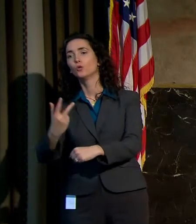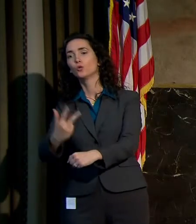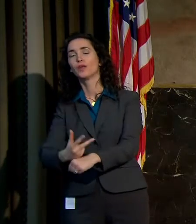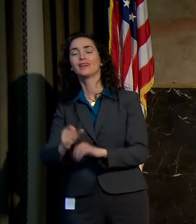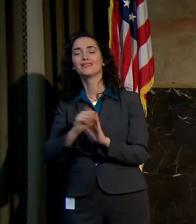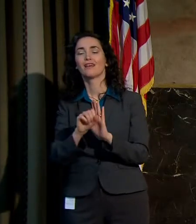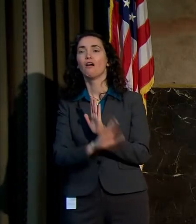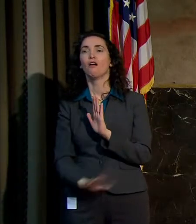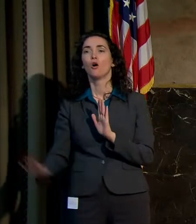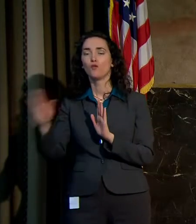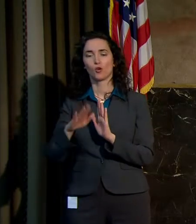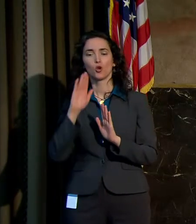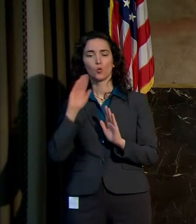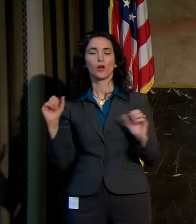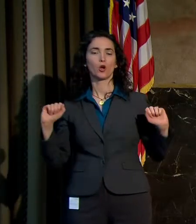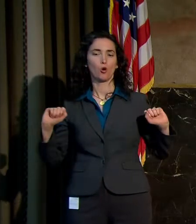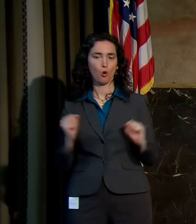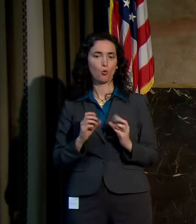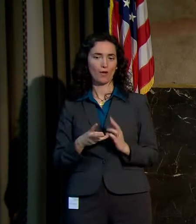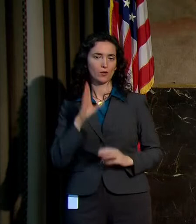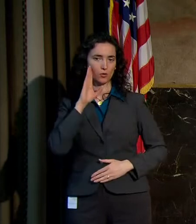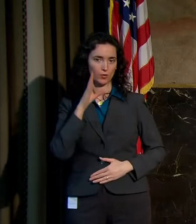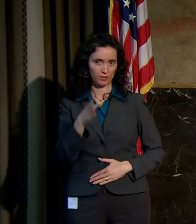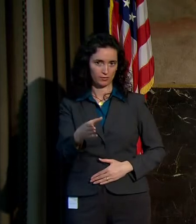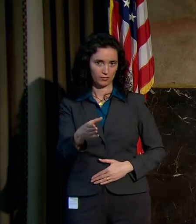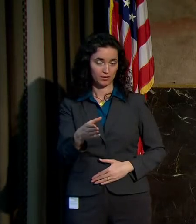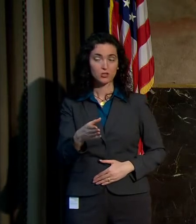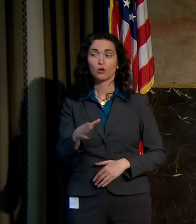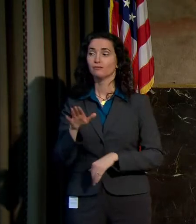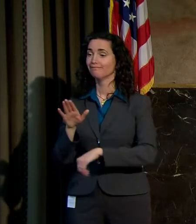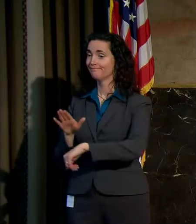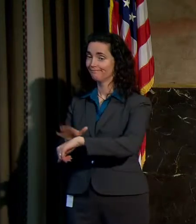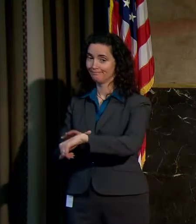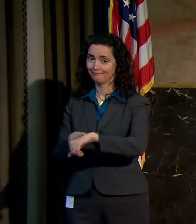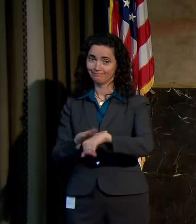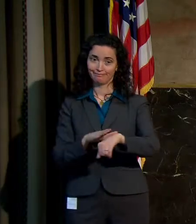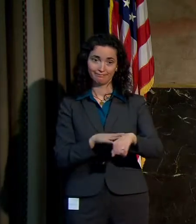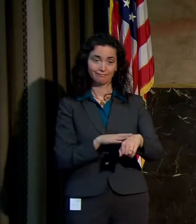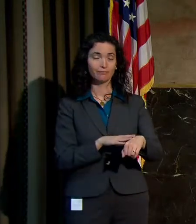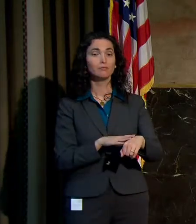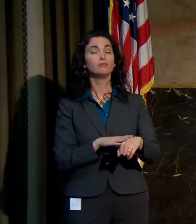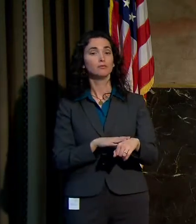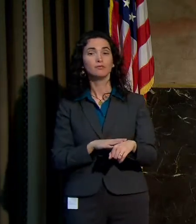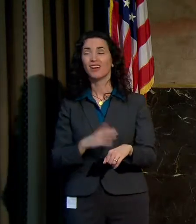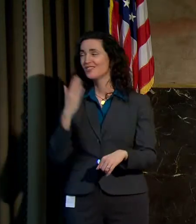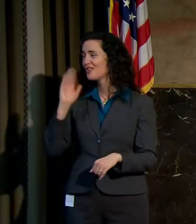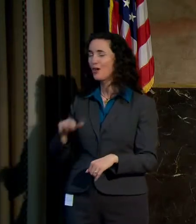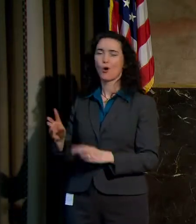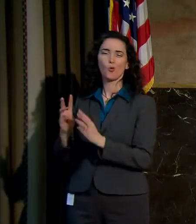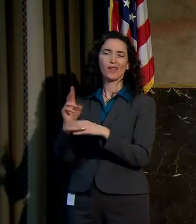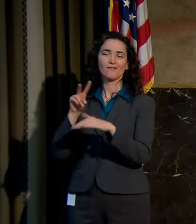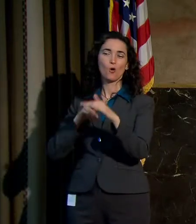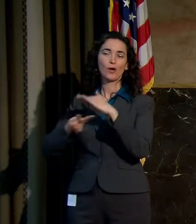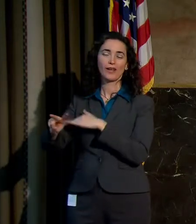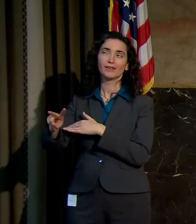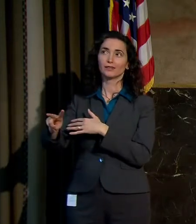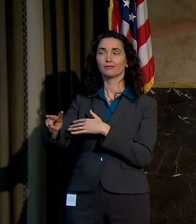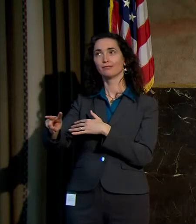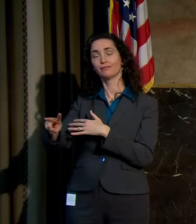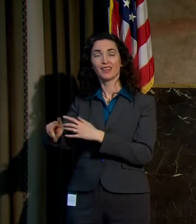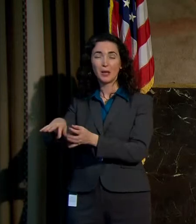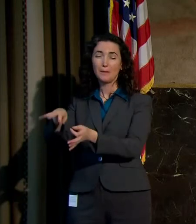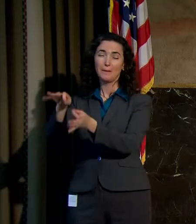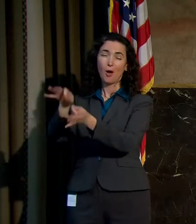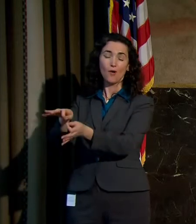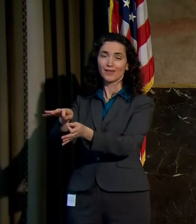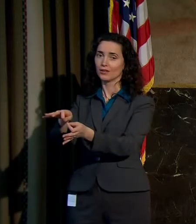And I want to urge people to understand that forecasts are forecasts, and sometimes